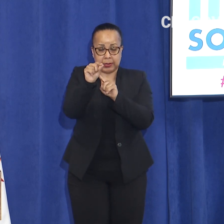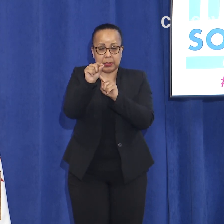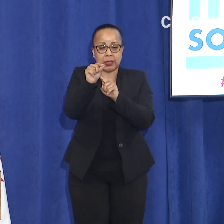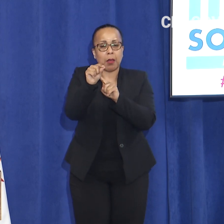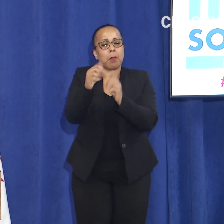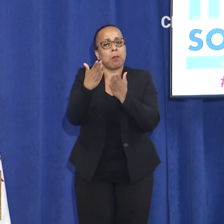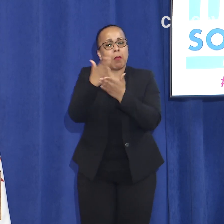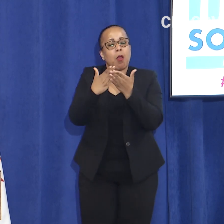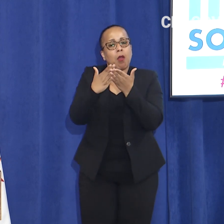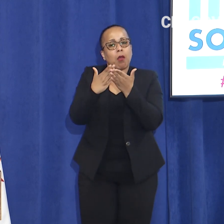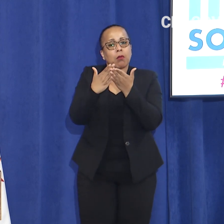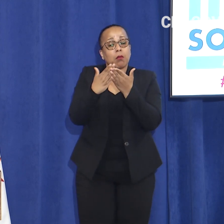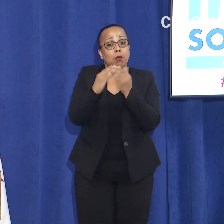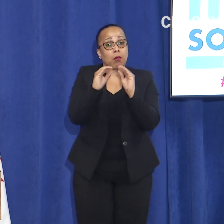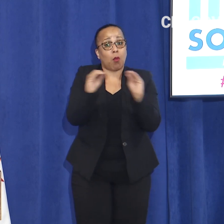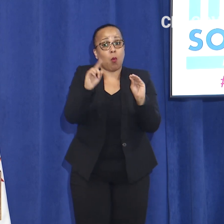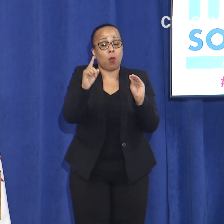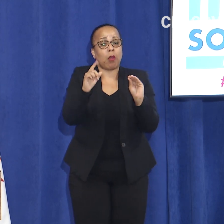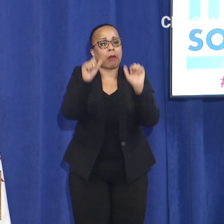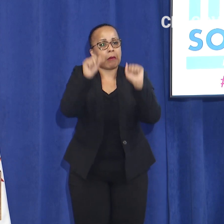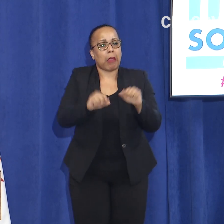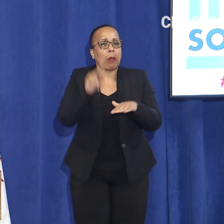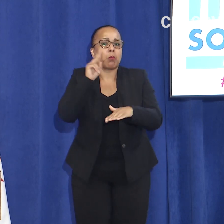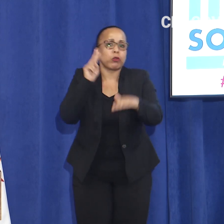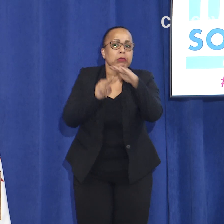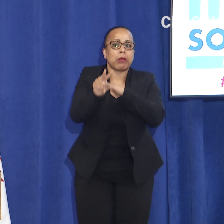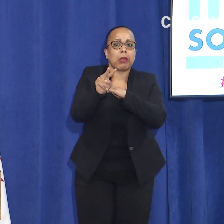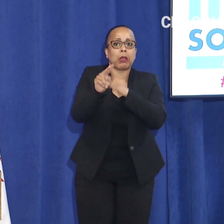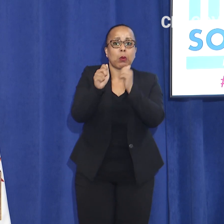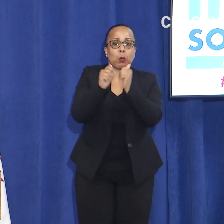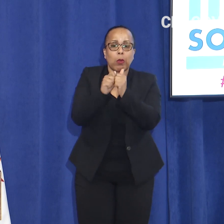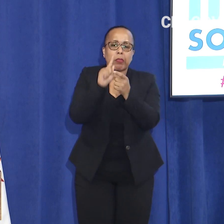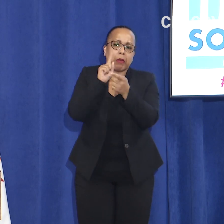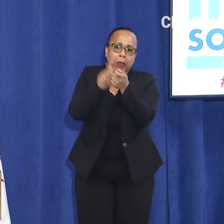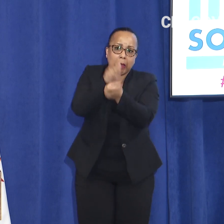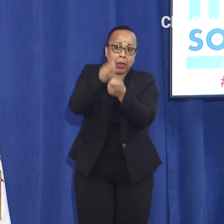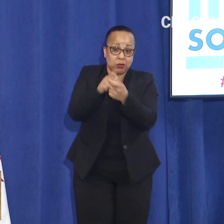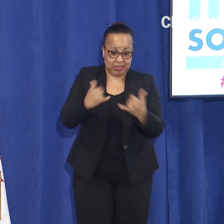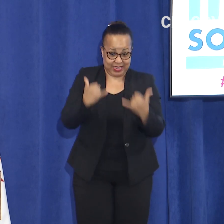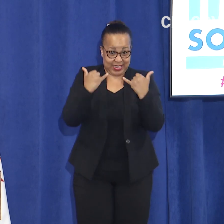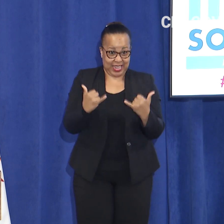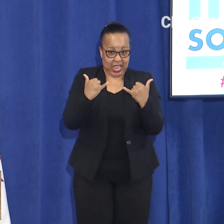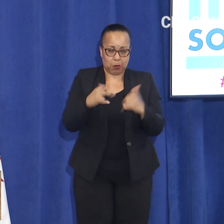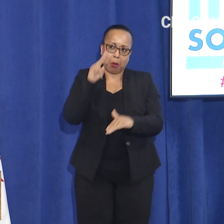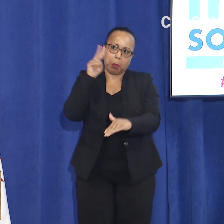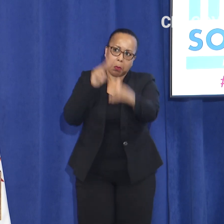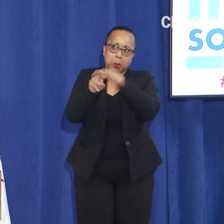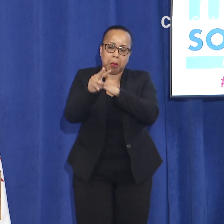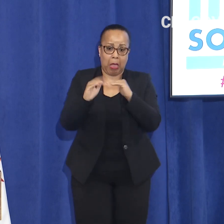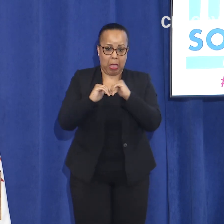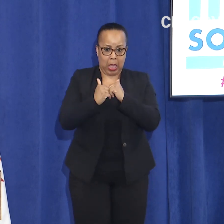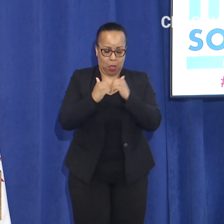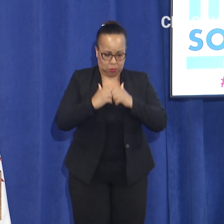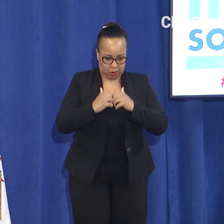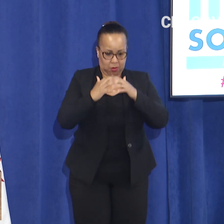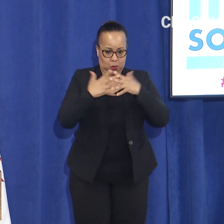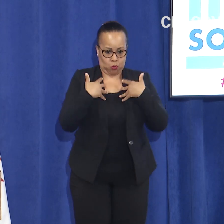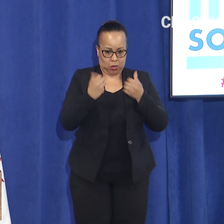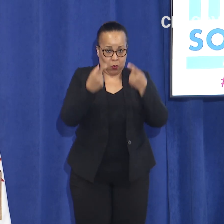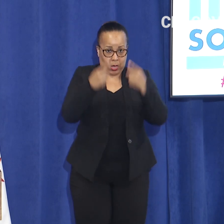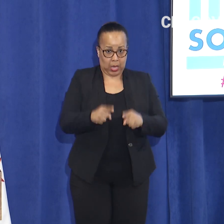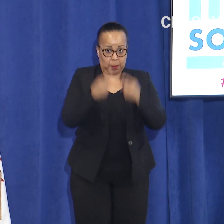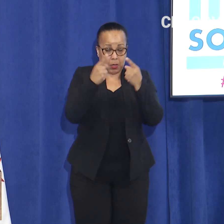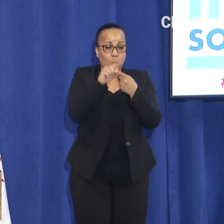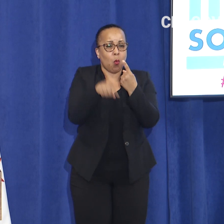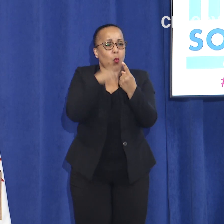in part because no one can predict with any accuracy now how a recovery will take hold, when